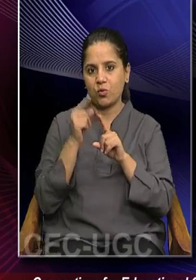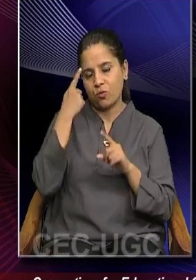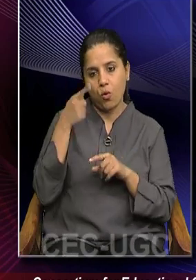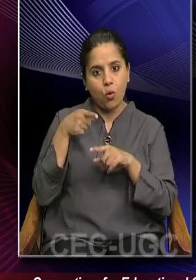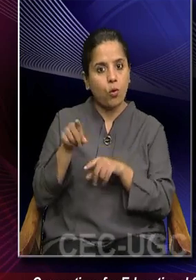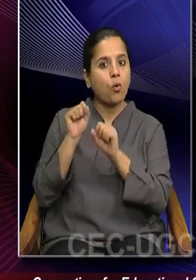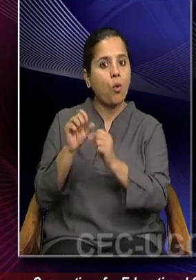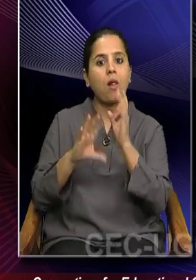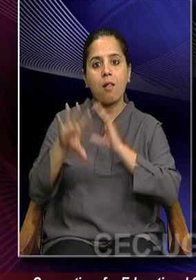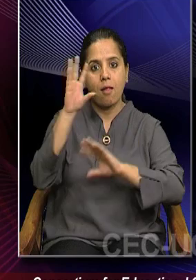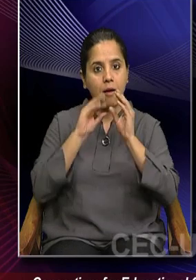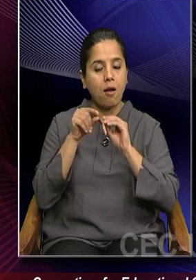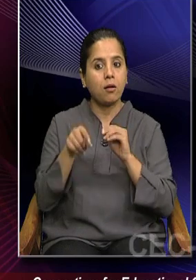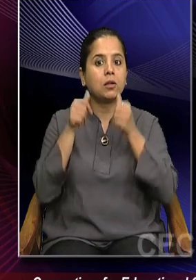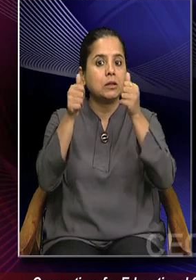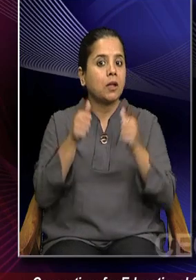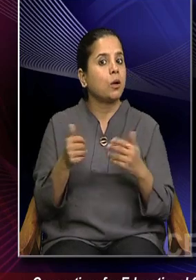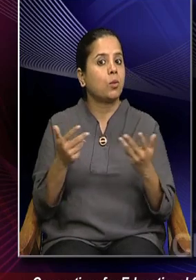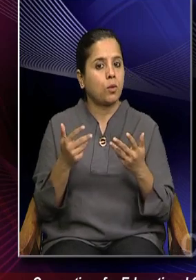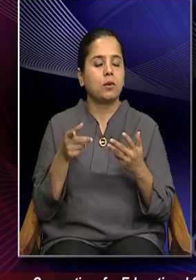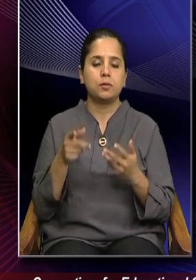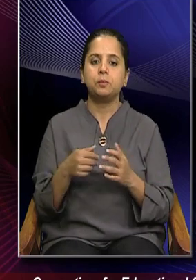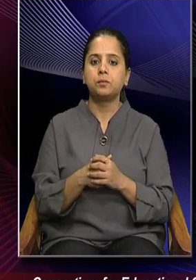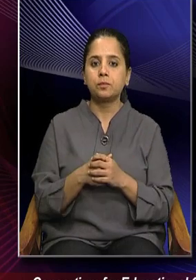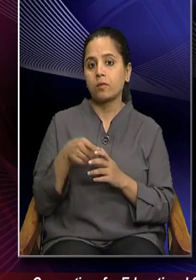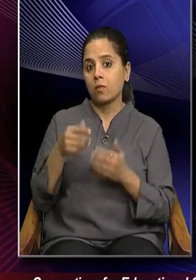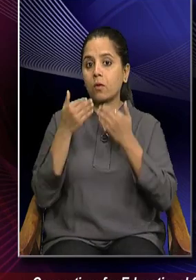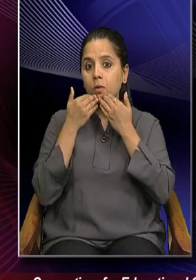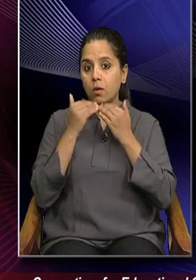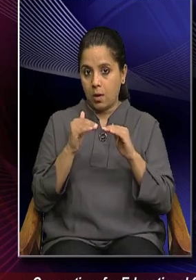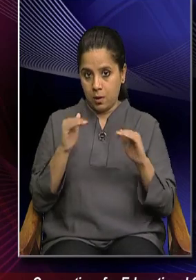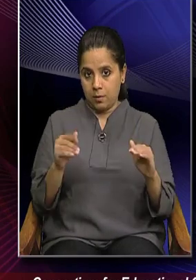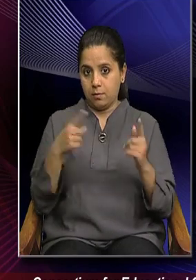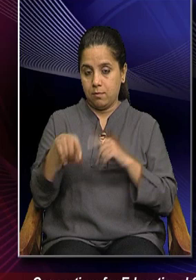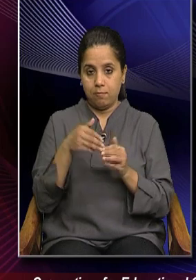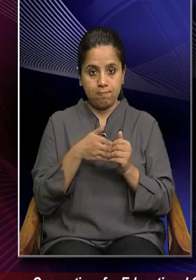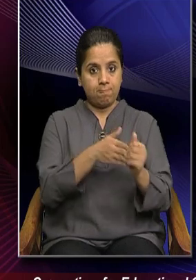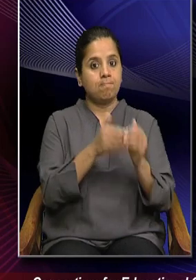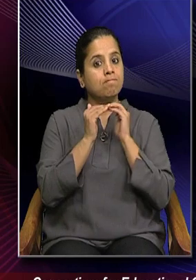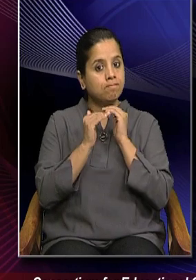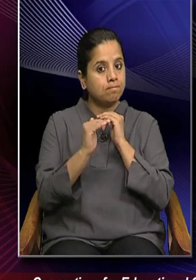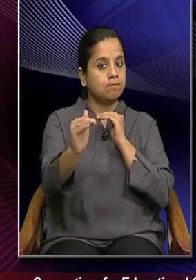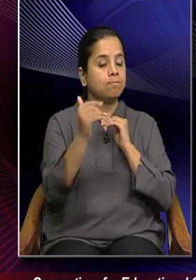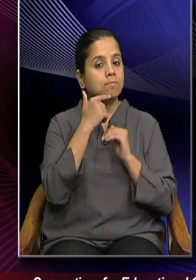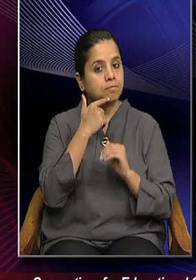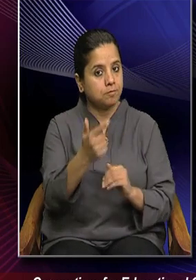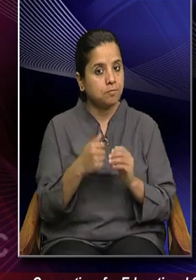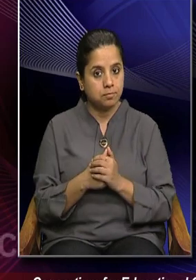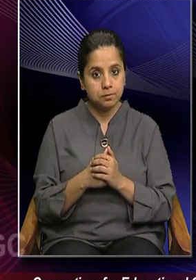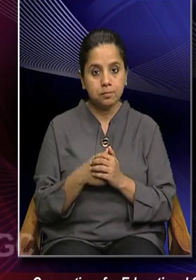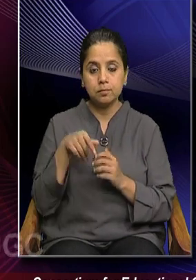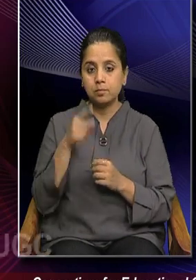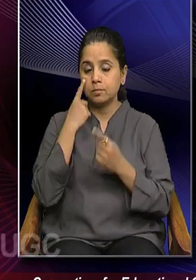their learning outcome. A student-led sustainability